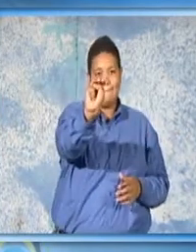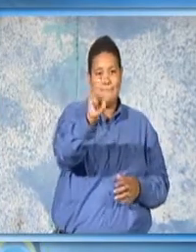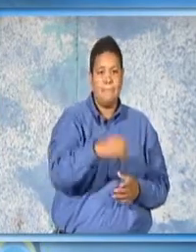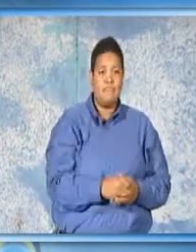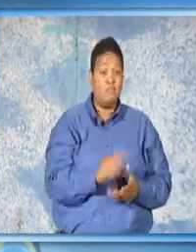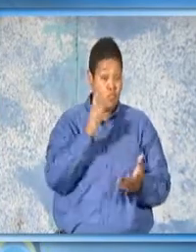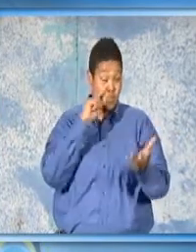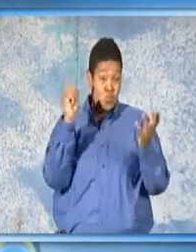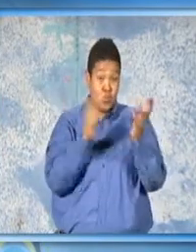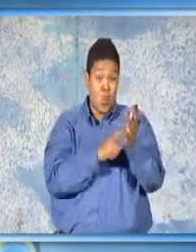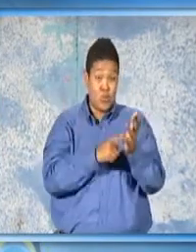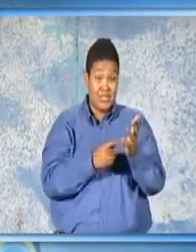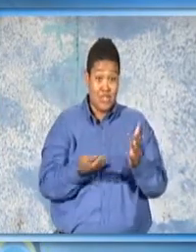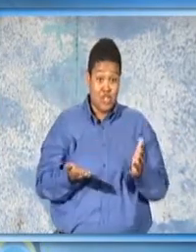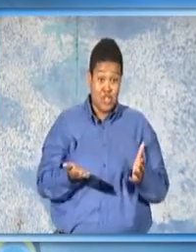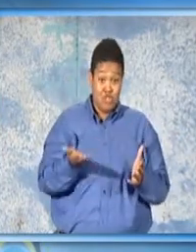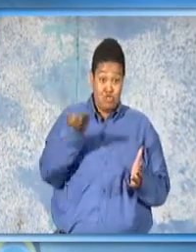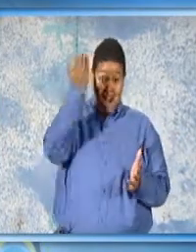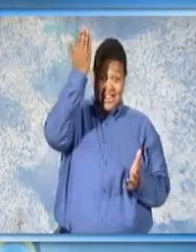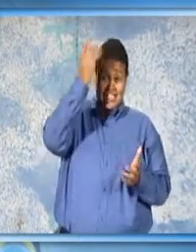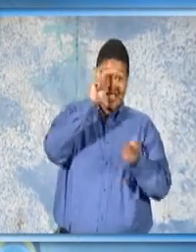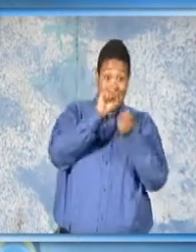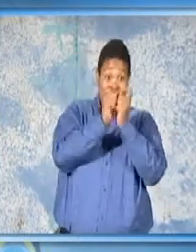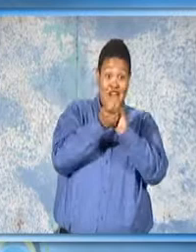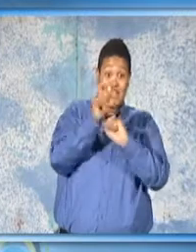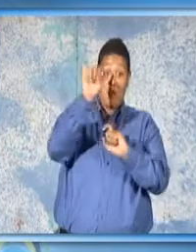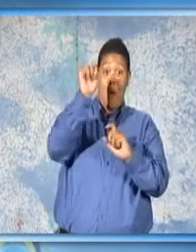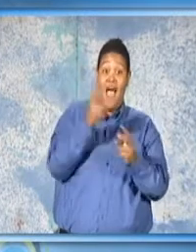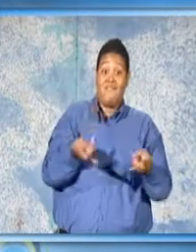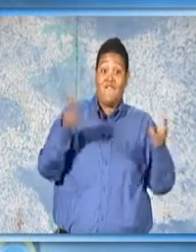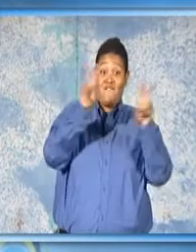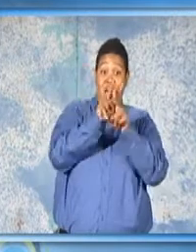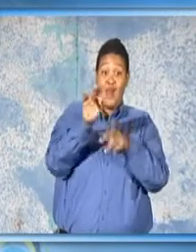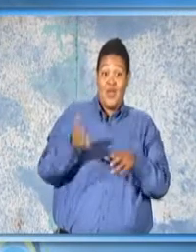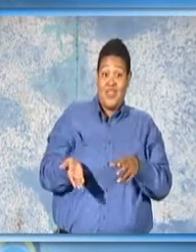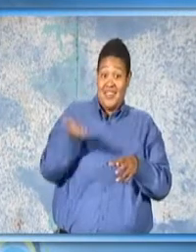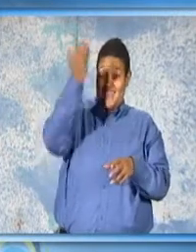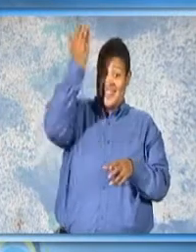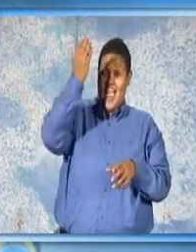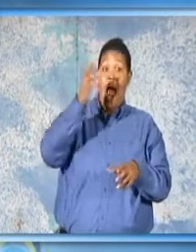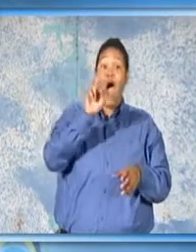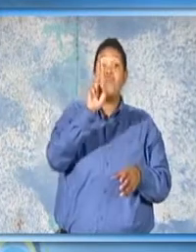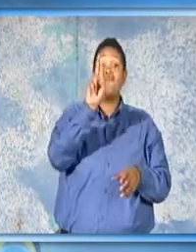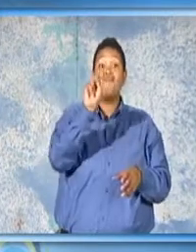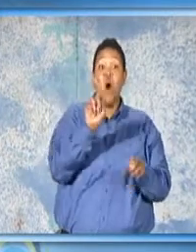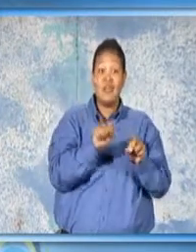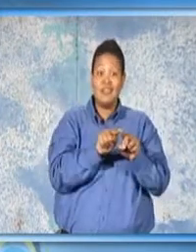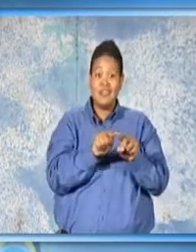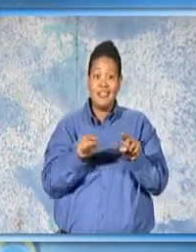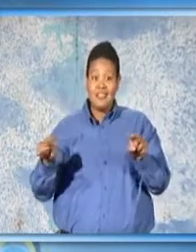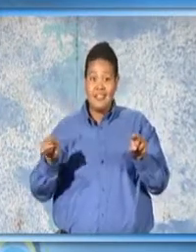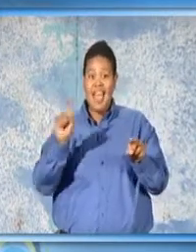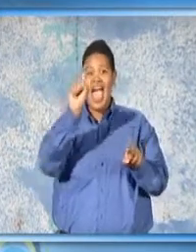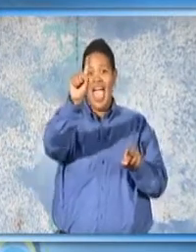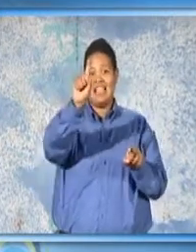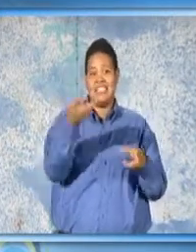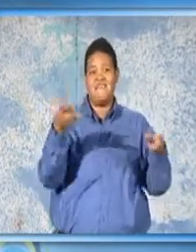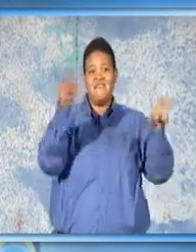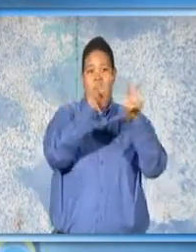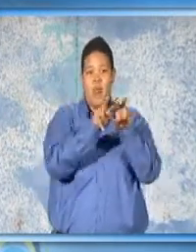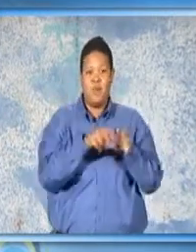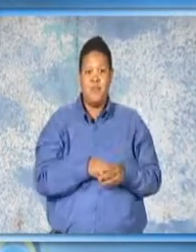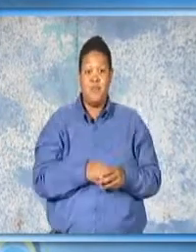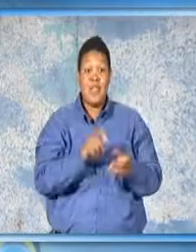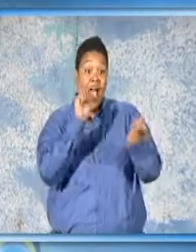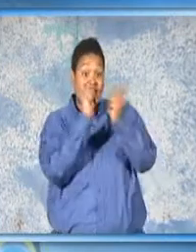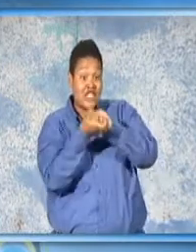Notice that the rise is the change in the y values and the run is determined by the change in the x values. A change